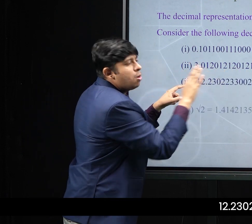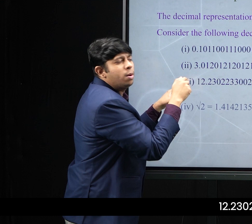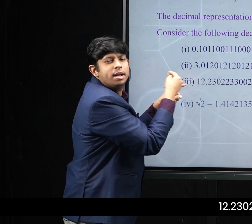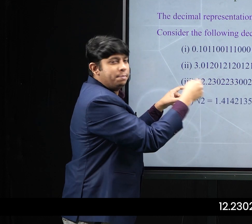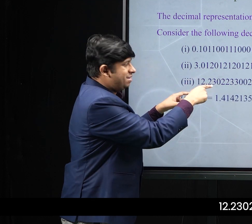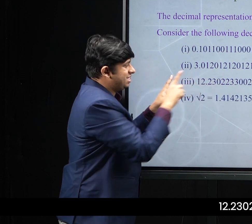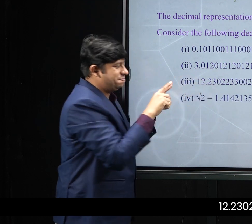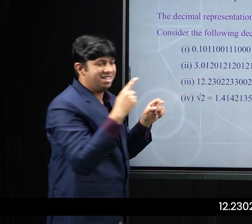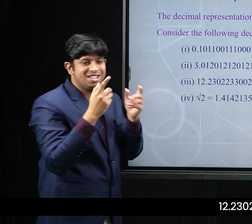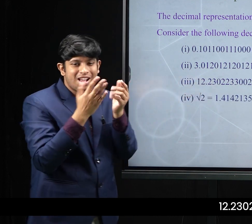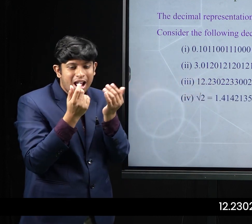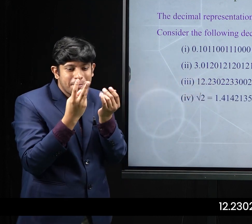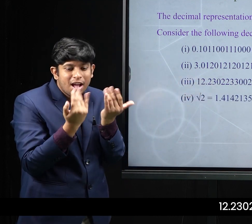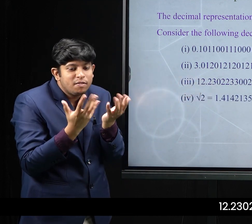12.2302 so on,